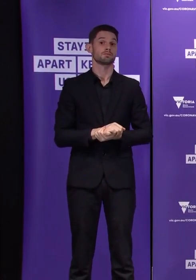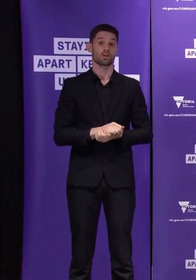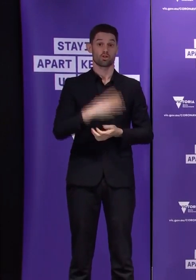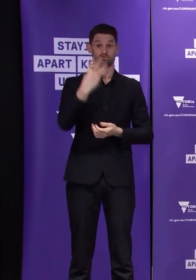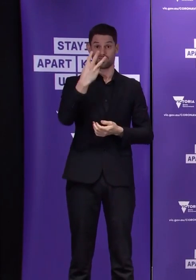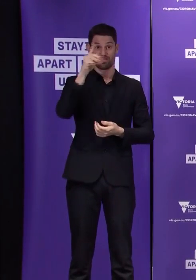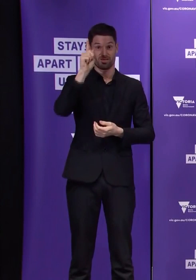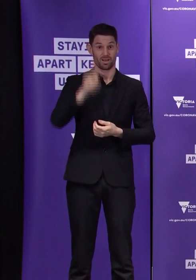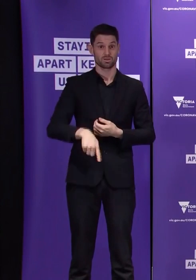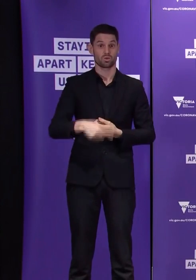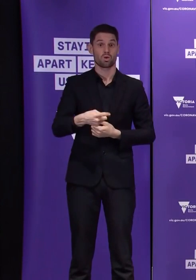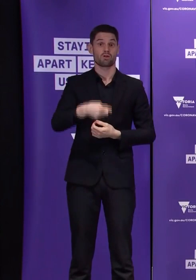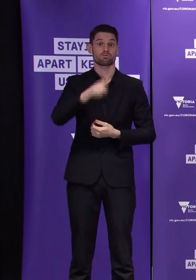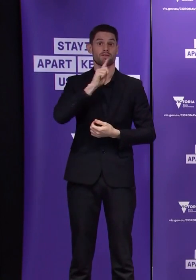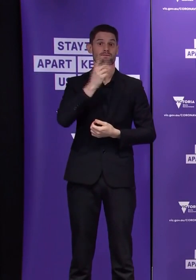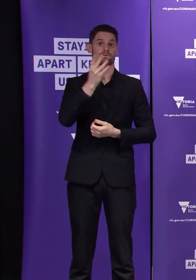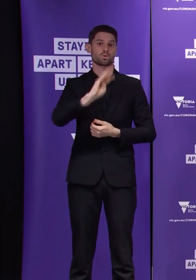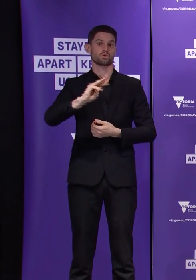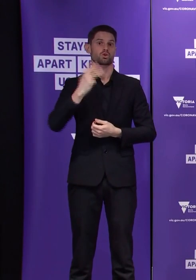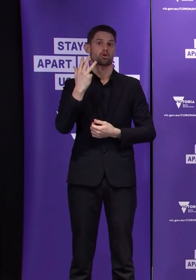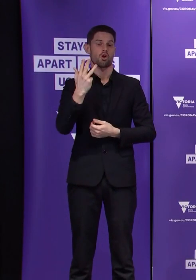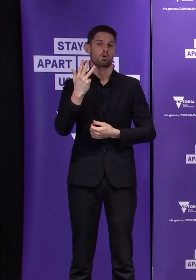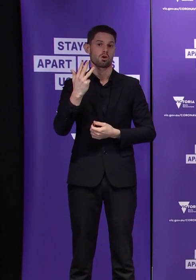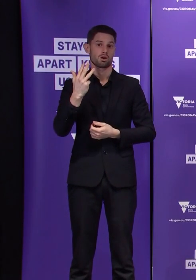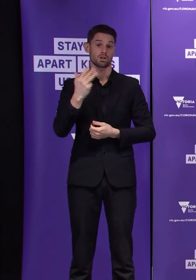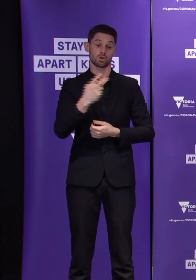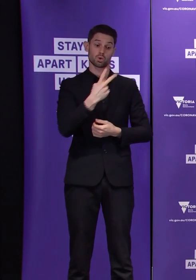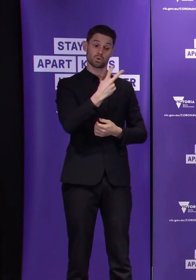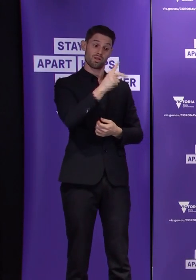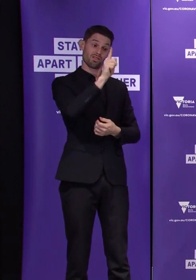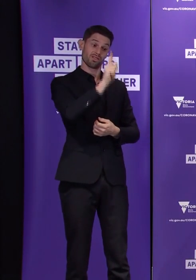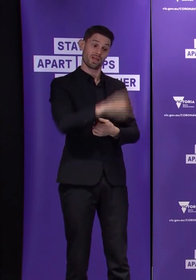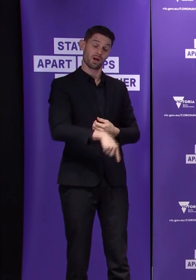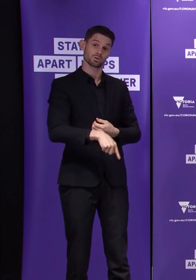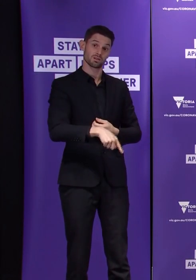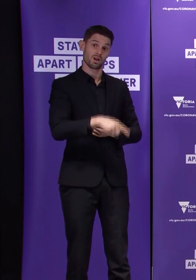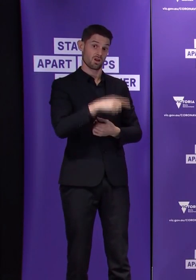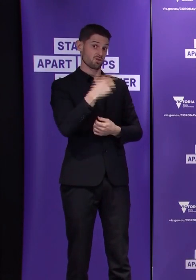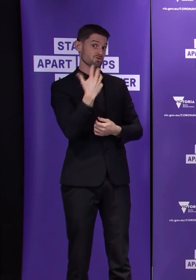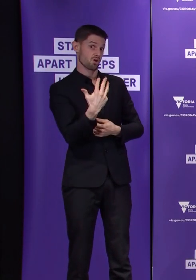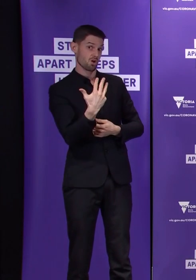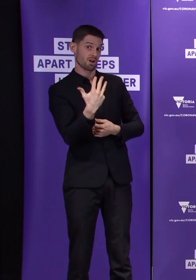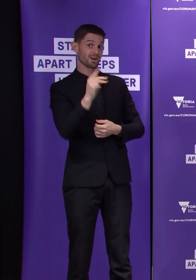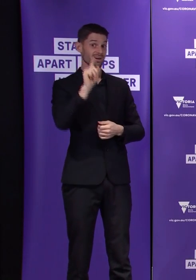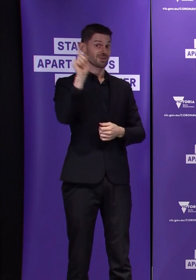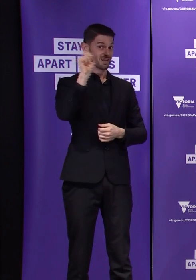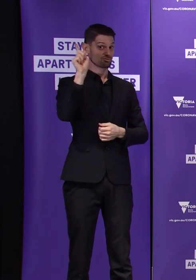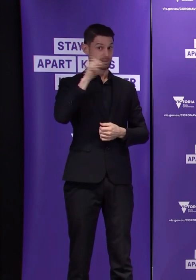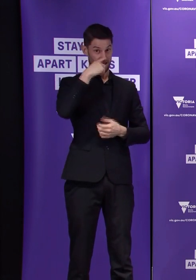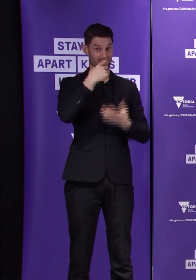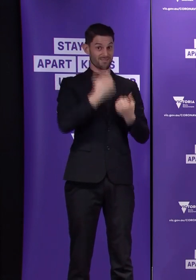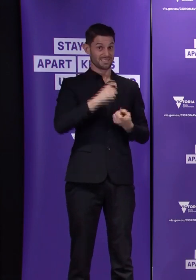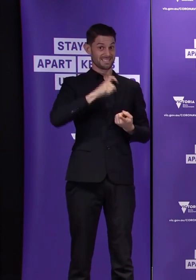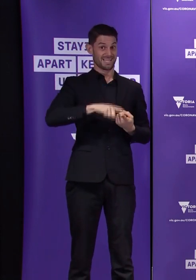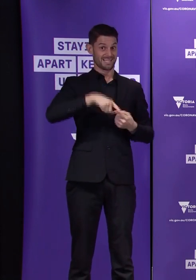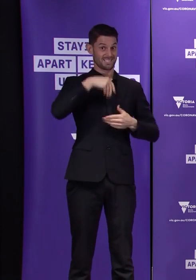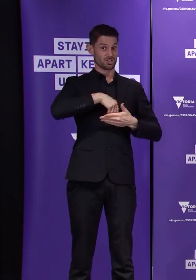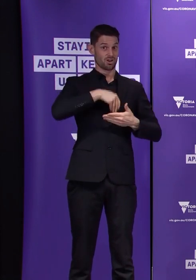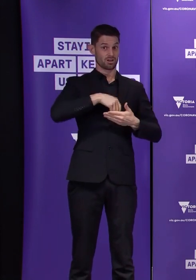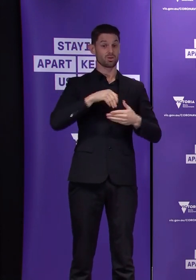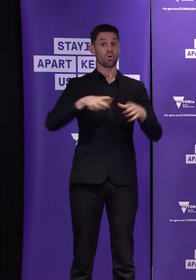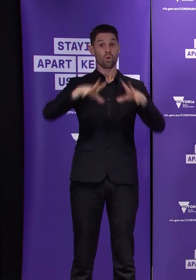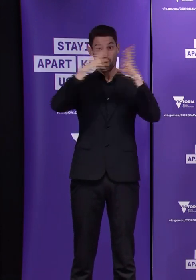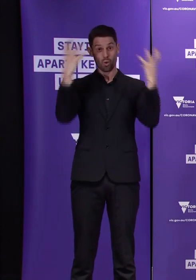is 3,149, of which 2,009 are currently active. Total number